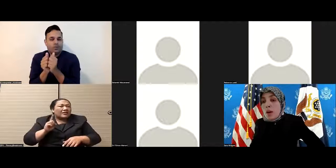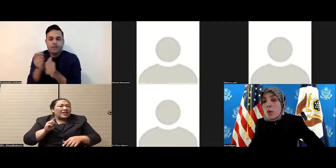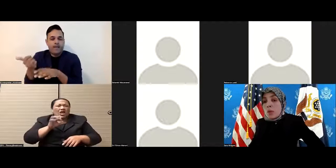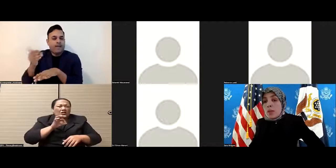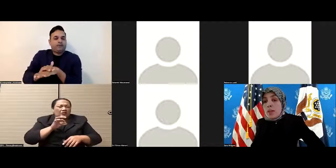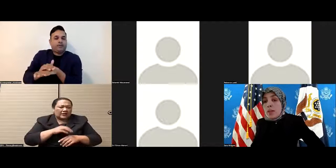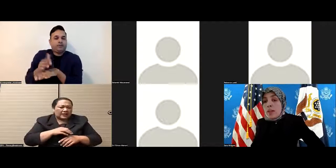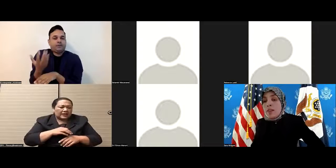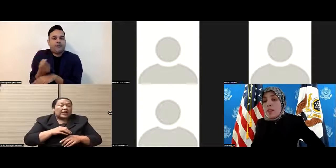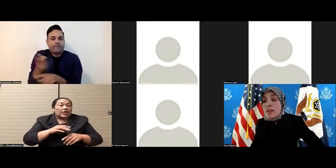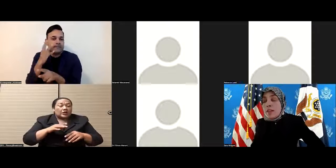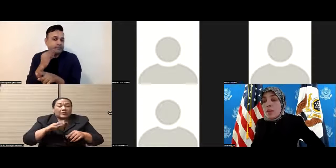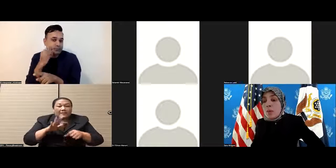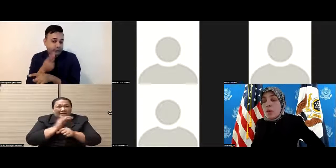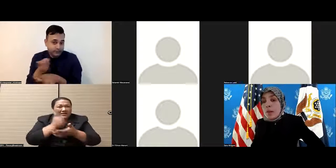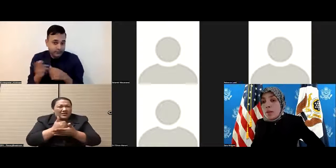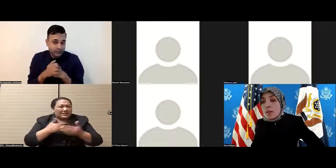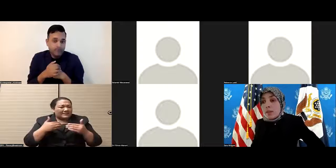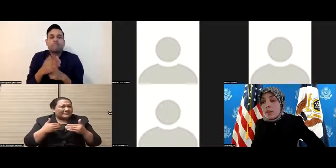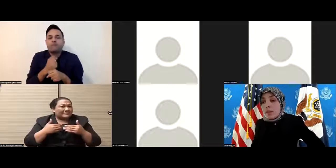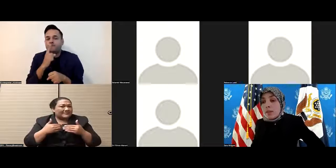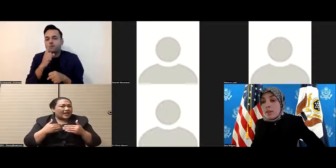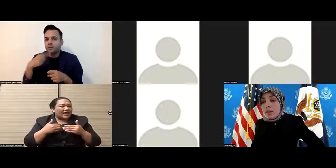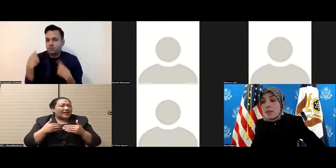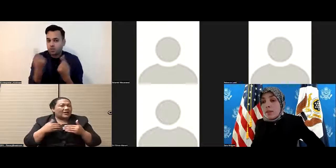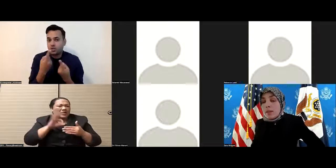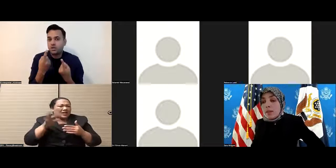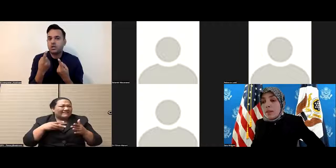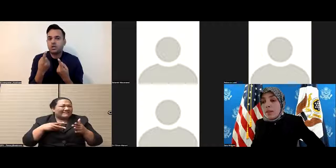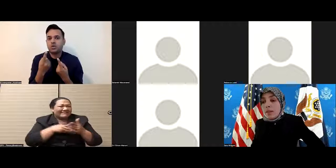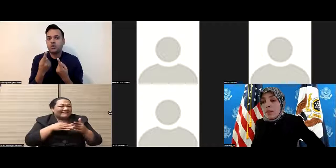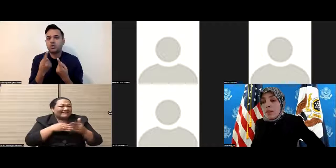but we are also saying "nothing without us."